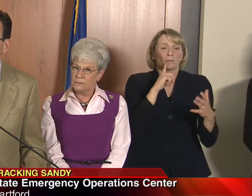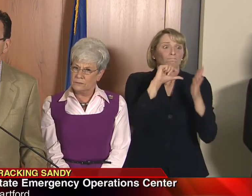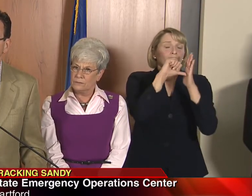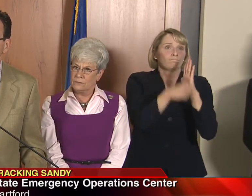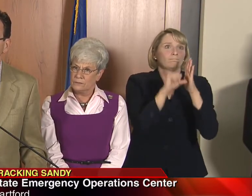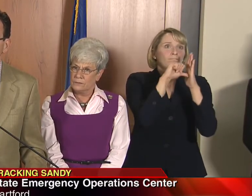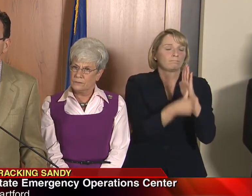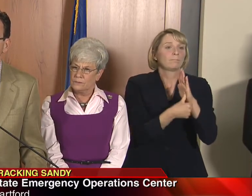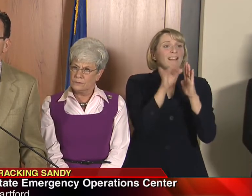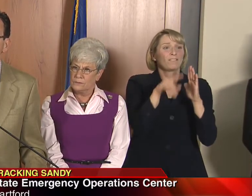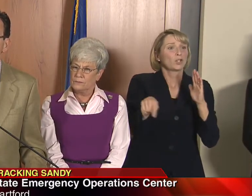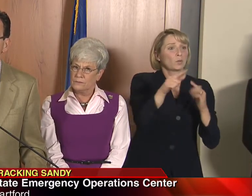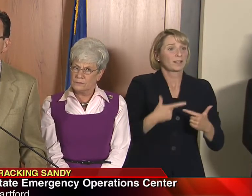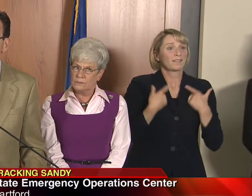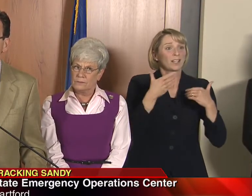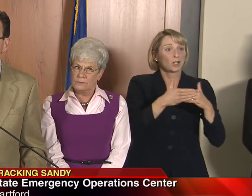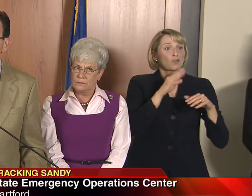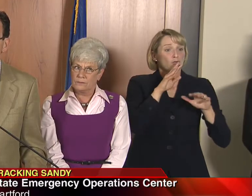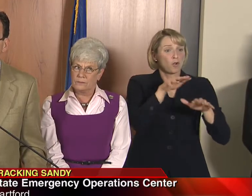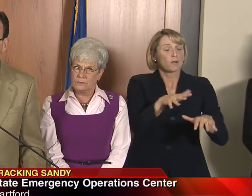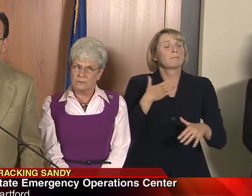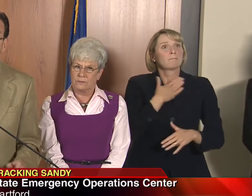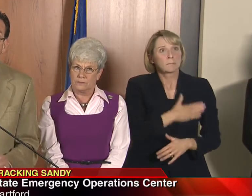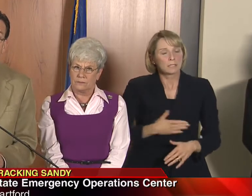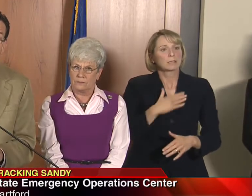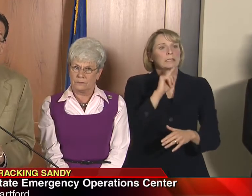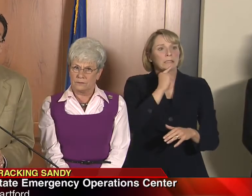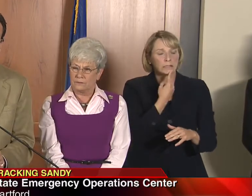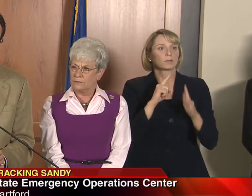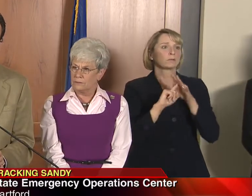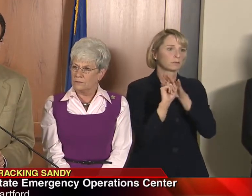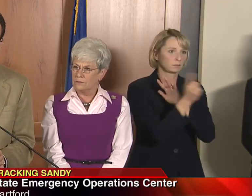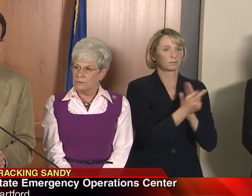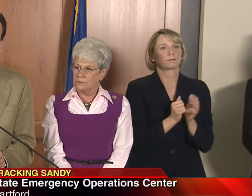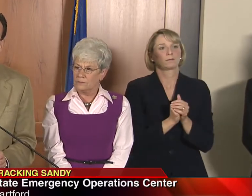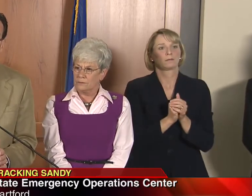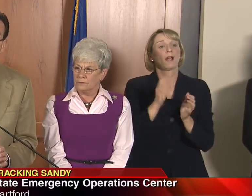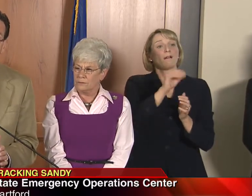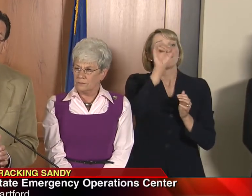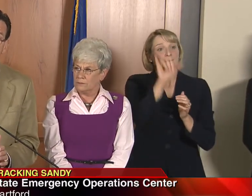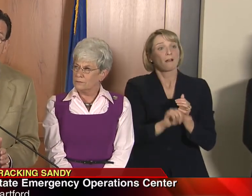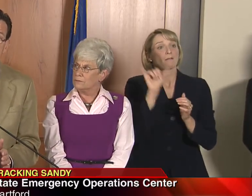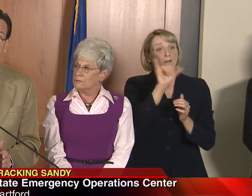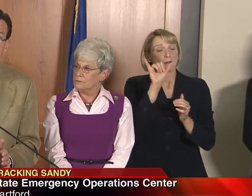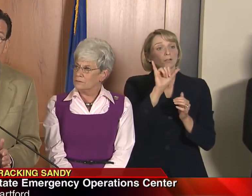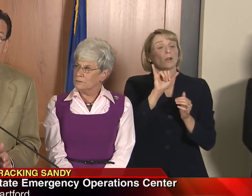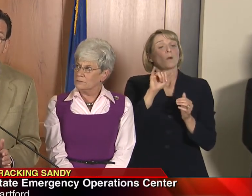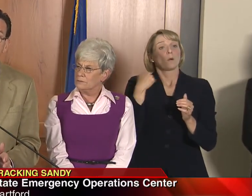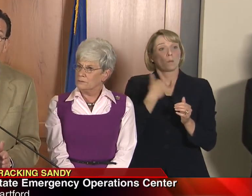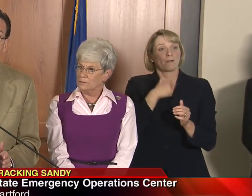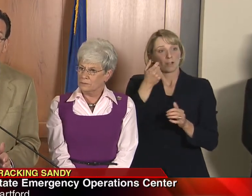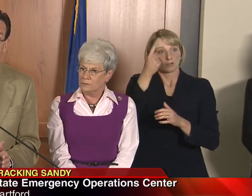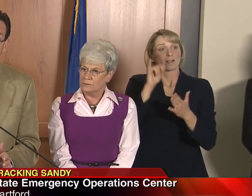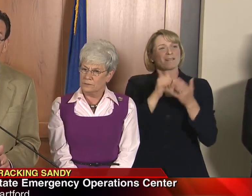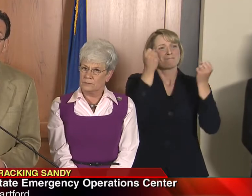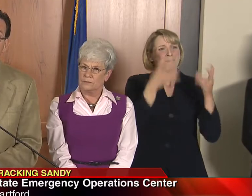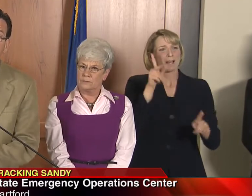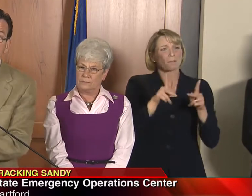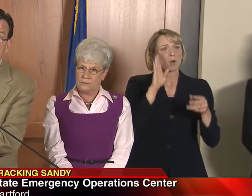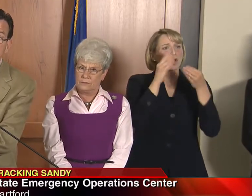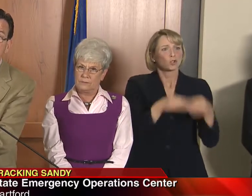that anyone along the waterfront needs to take this seriously. Now, that's on top of the fact that large numbers of people will lose